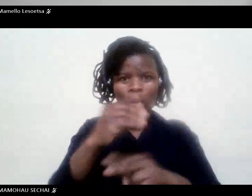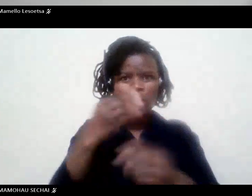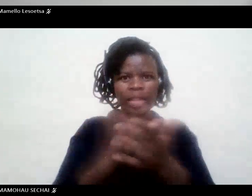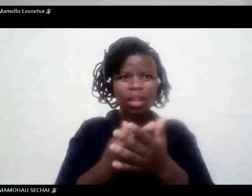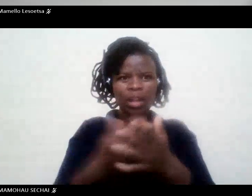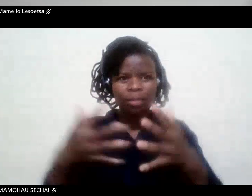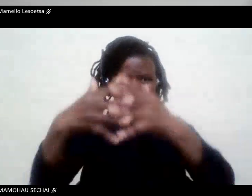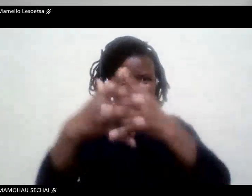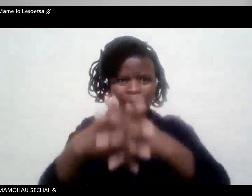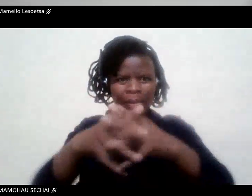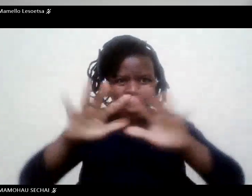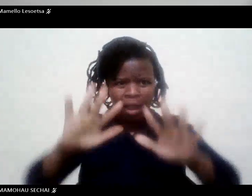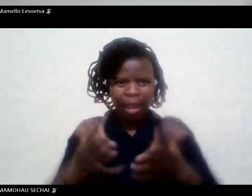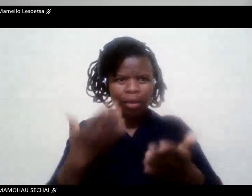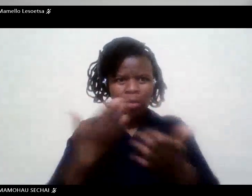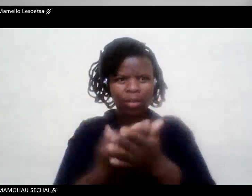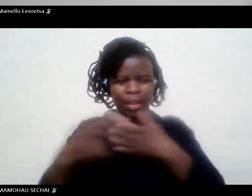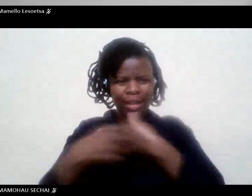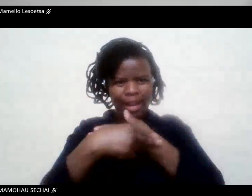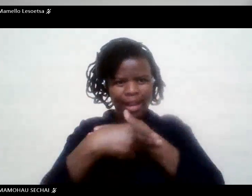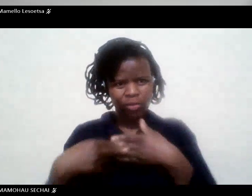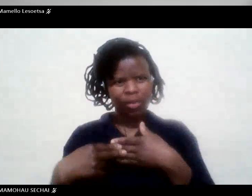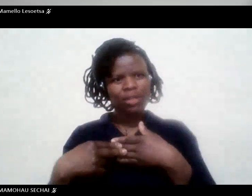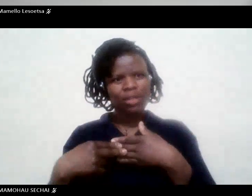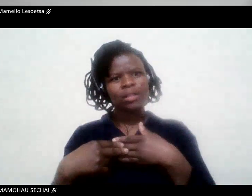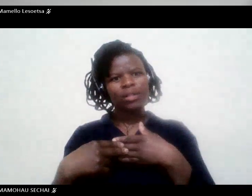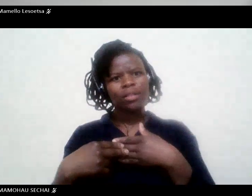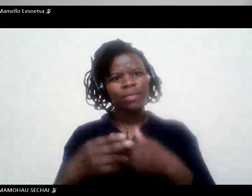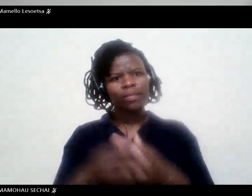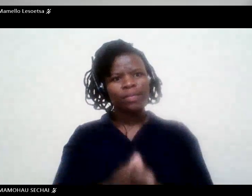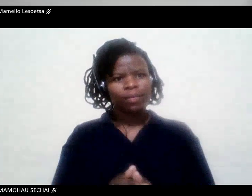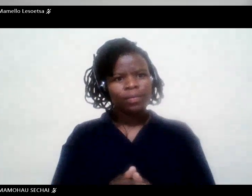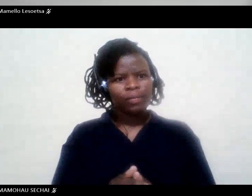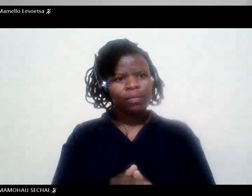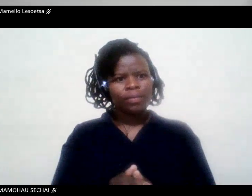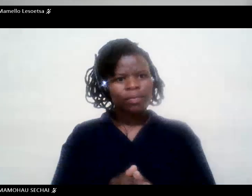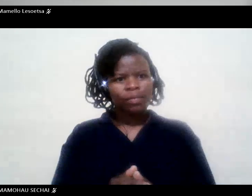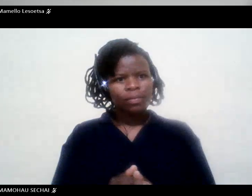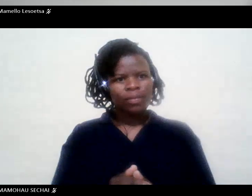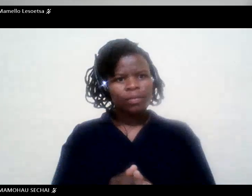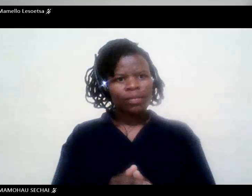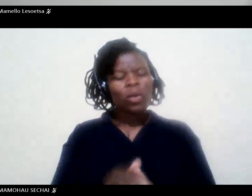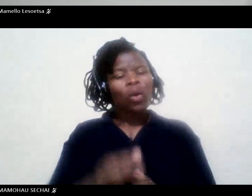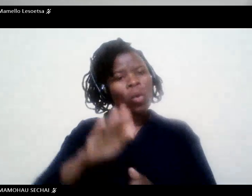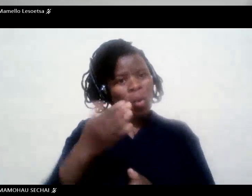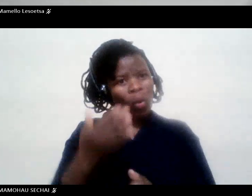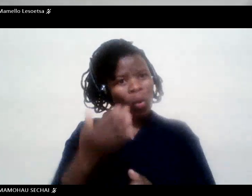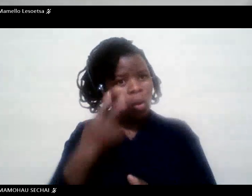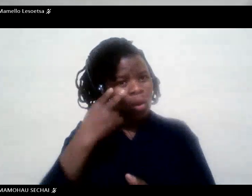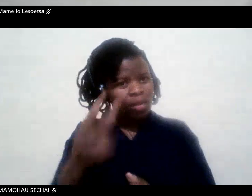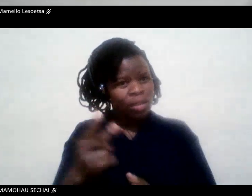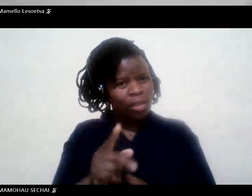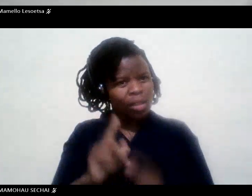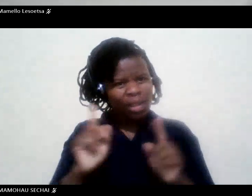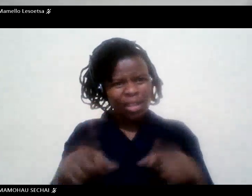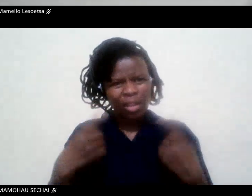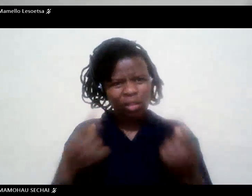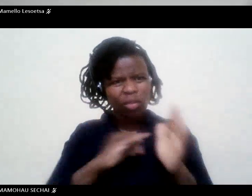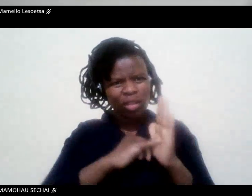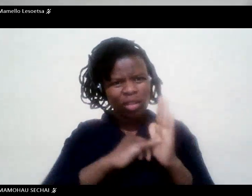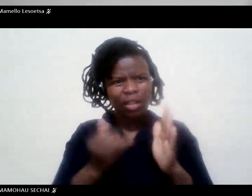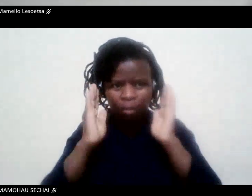of challenges. Because what we're starting to see is that we cannot just focus on one aspect. We need to have